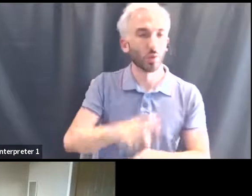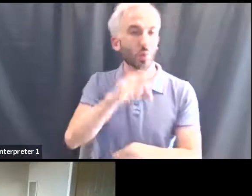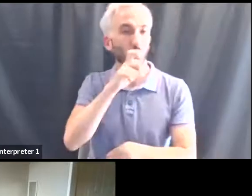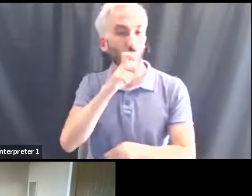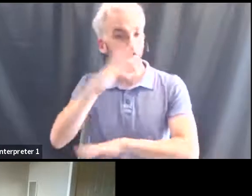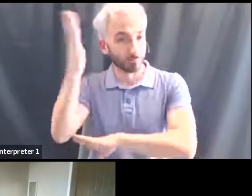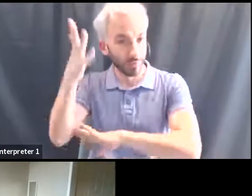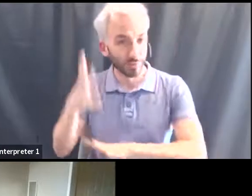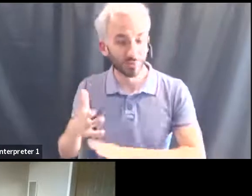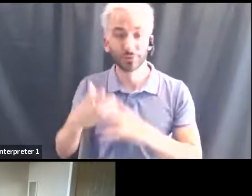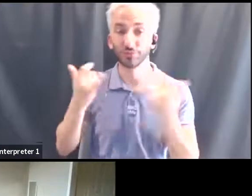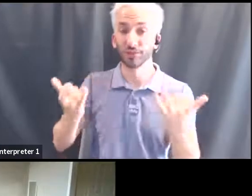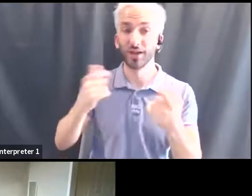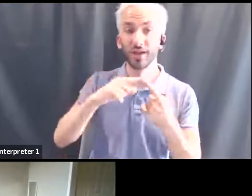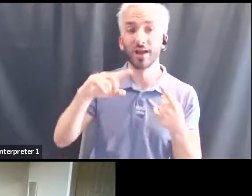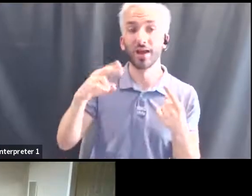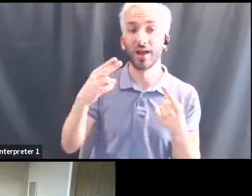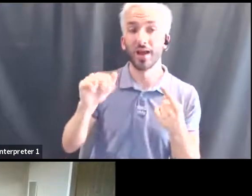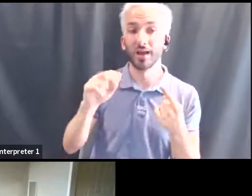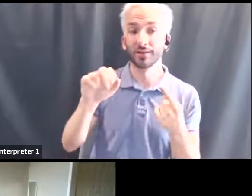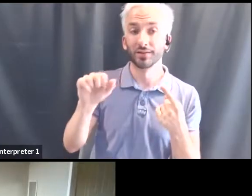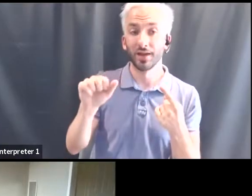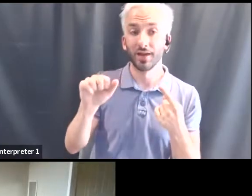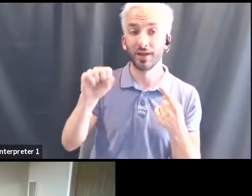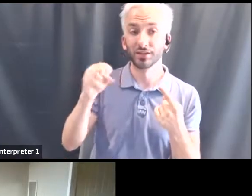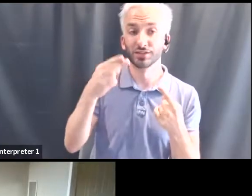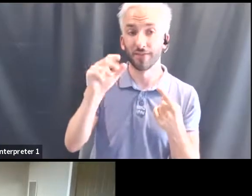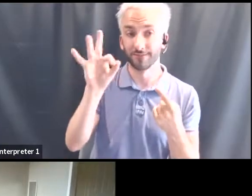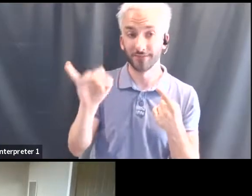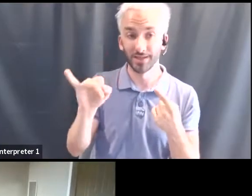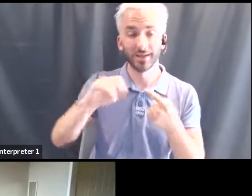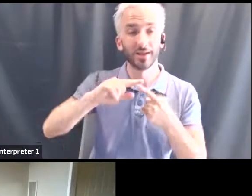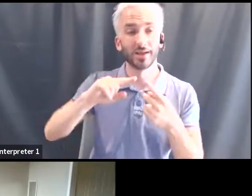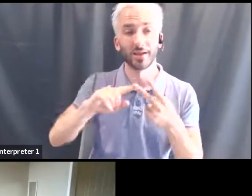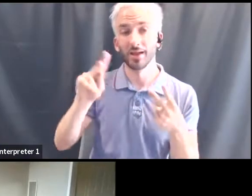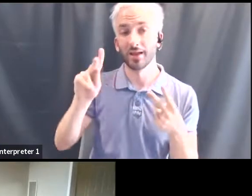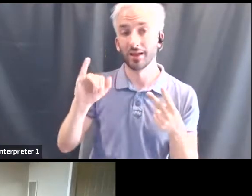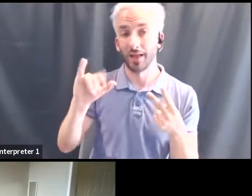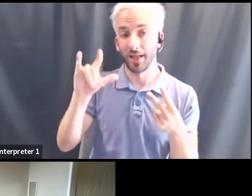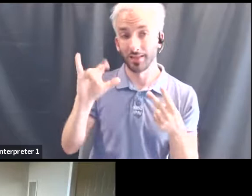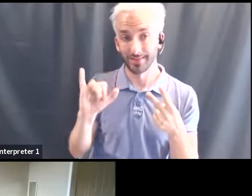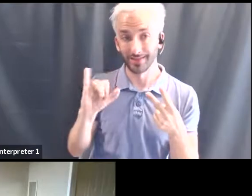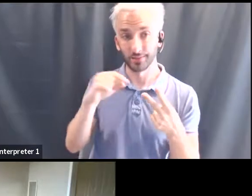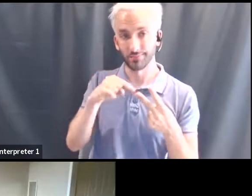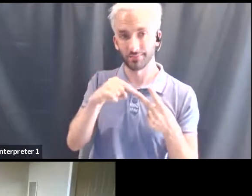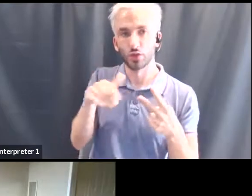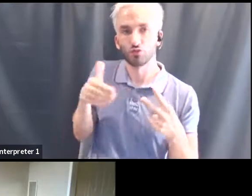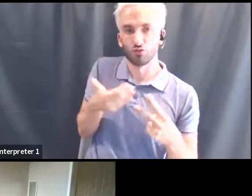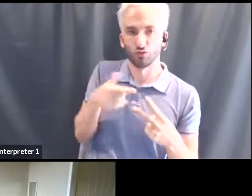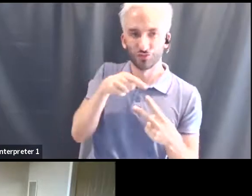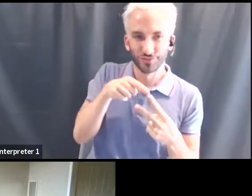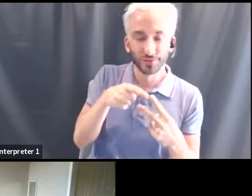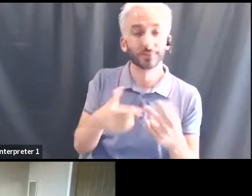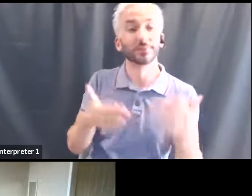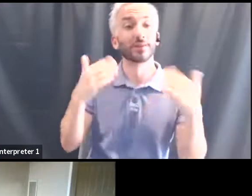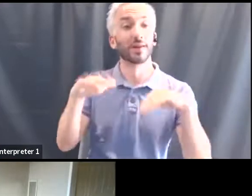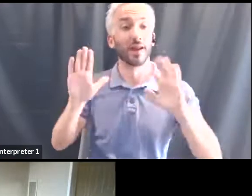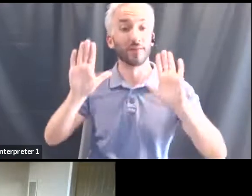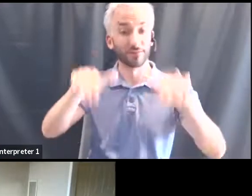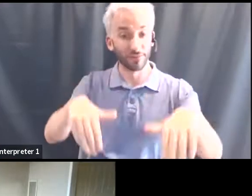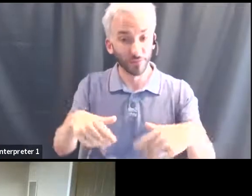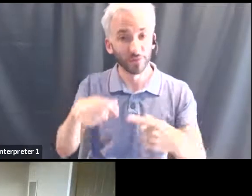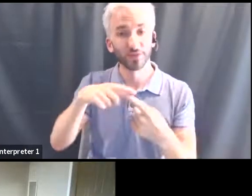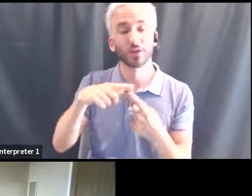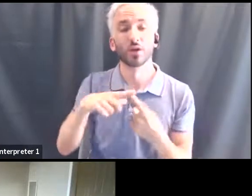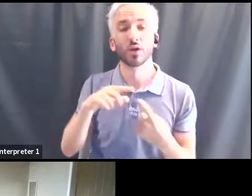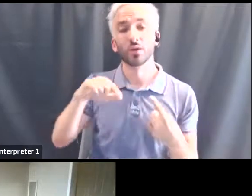Hannah Shafi, Frizz Kids speaking, and Callie Banner introducing. And after that, we have Pri Rihal speaking